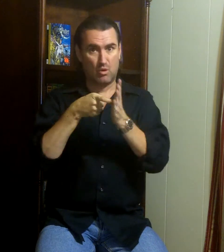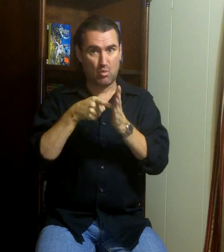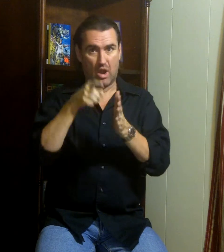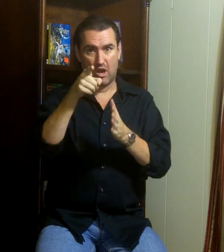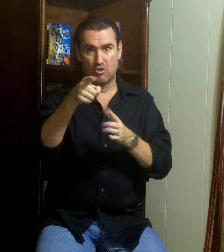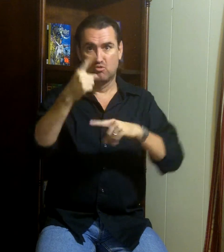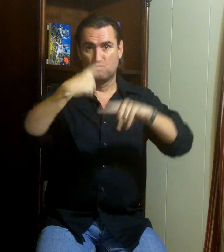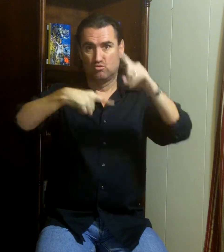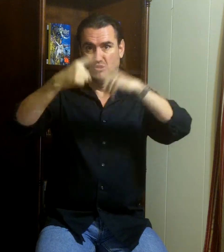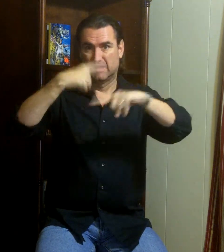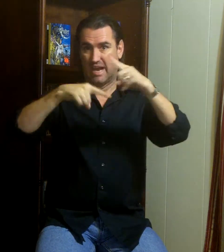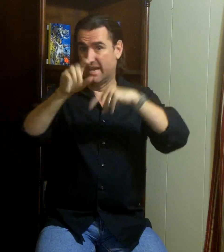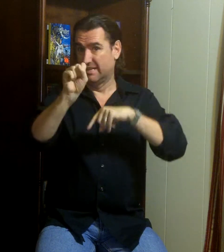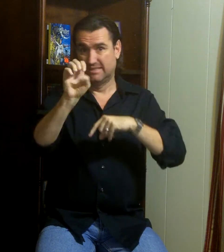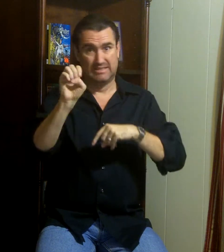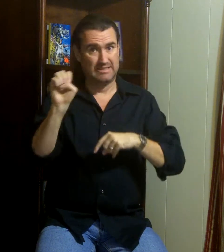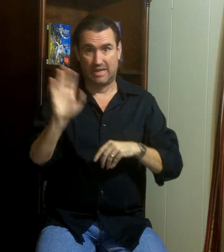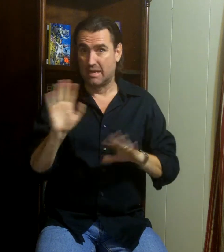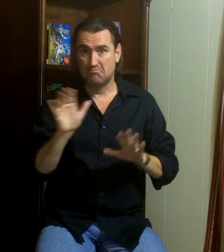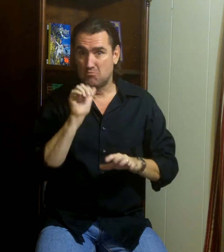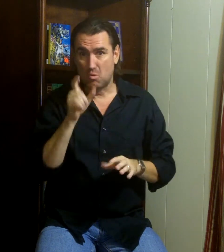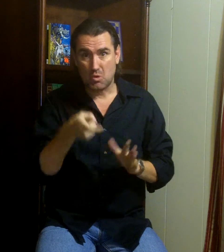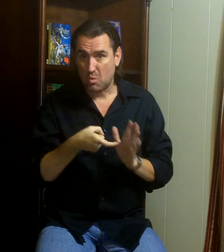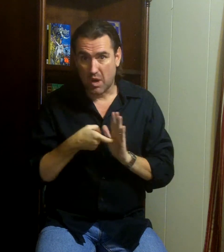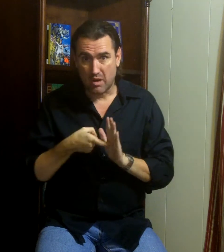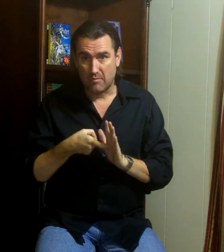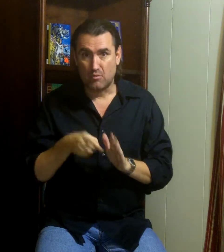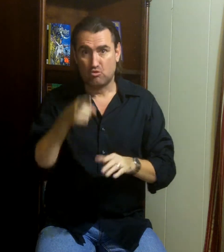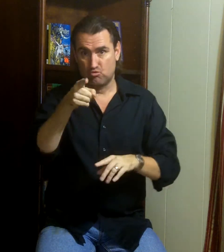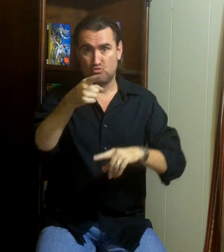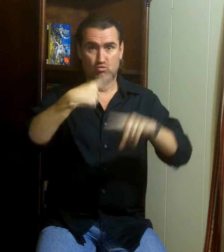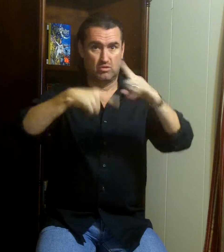let you sign in your natural signing style, even if it's very strong